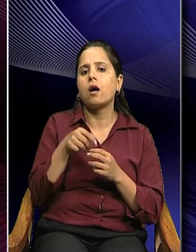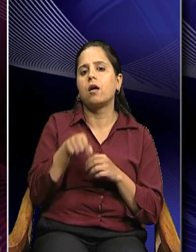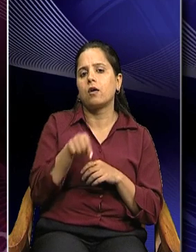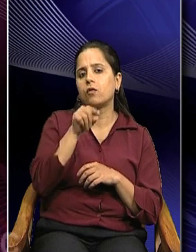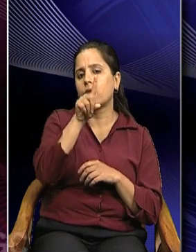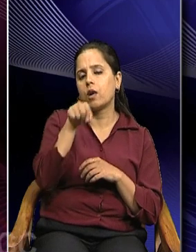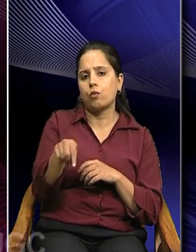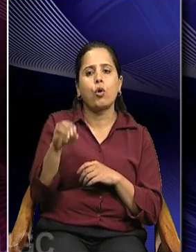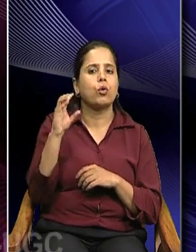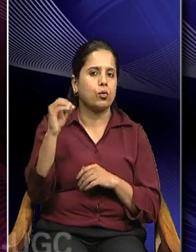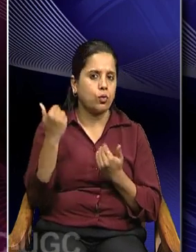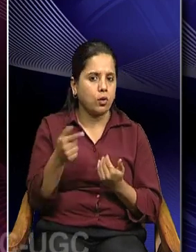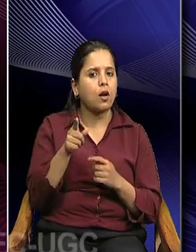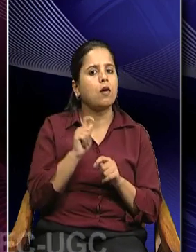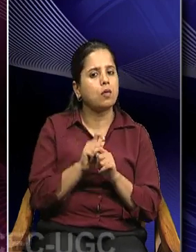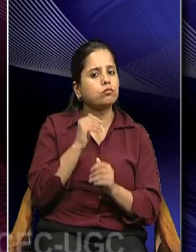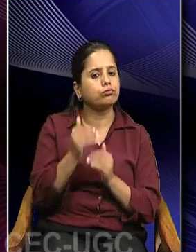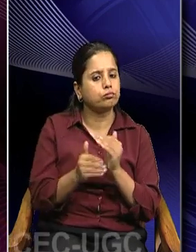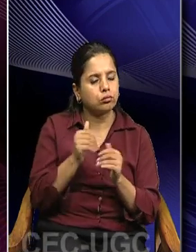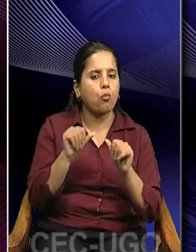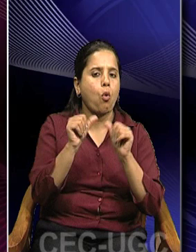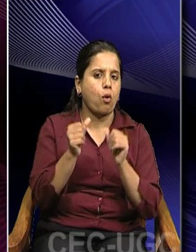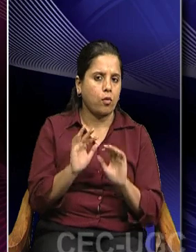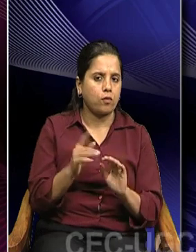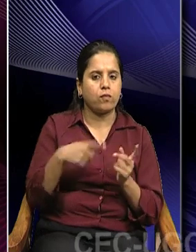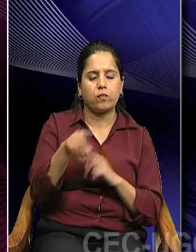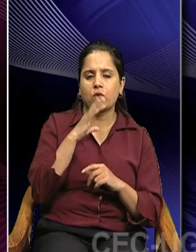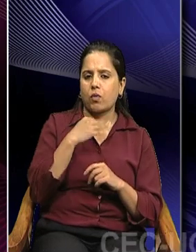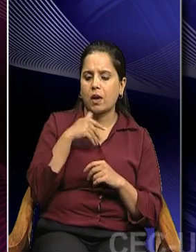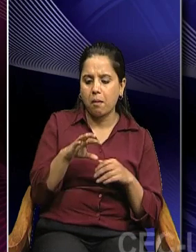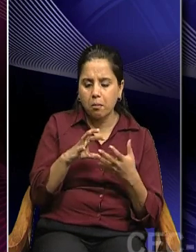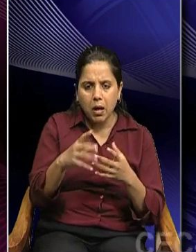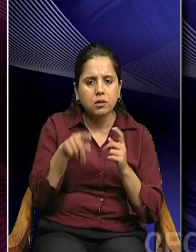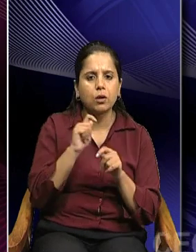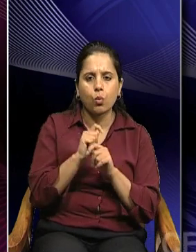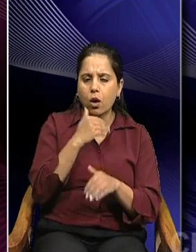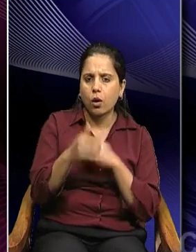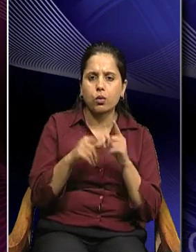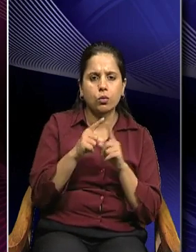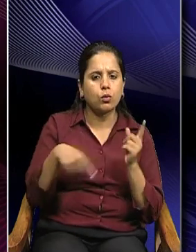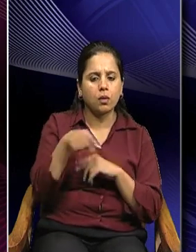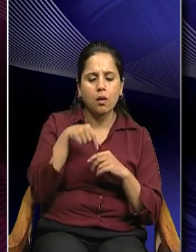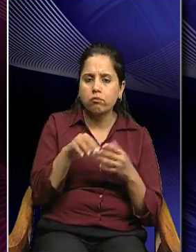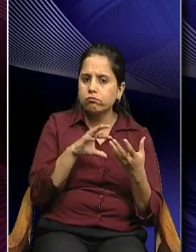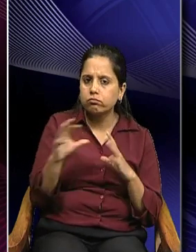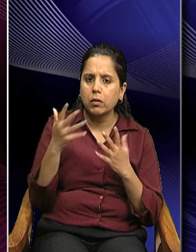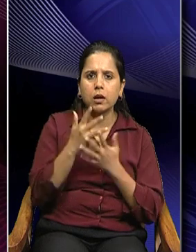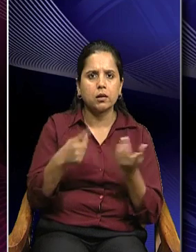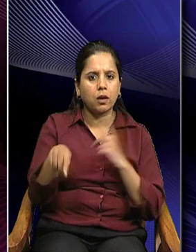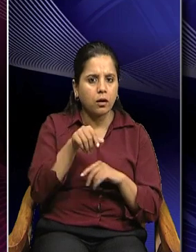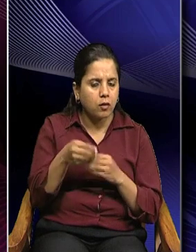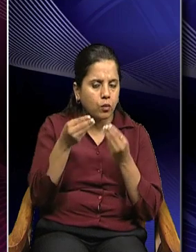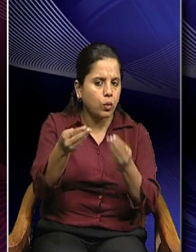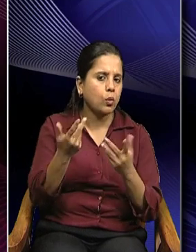1.0, it was actually a functional model, where we were acting like a machine, producing a product, offering it to